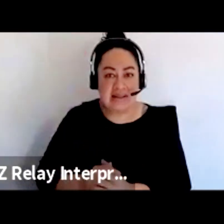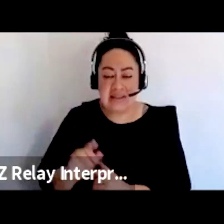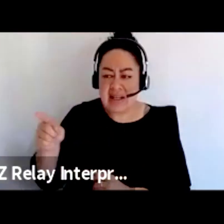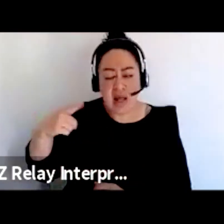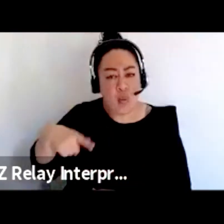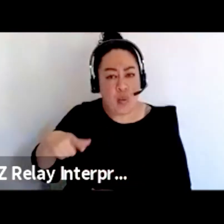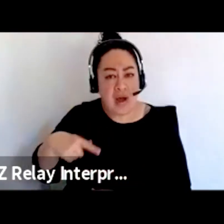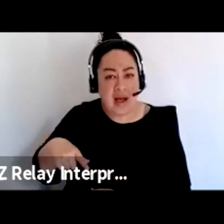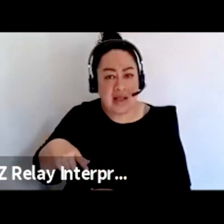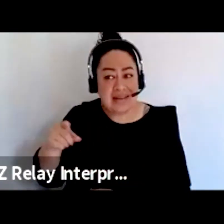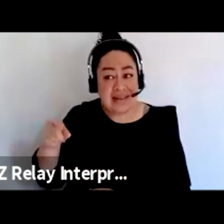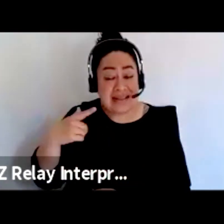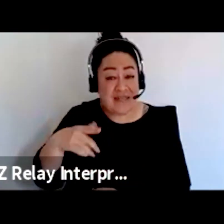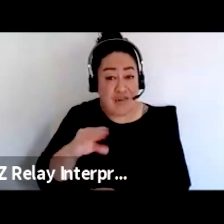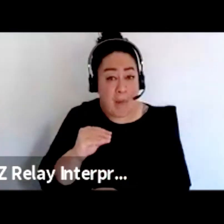the